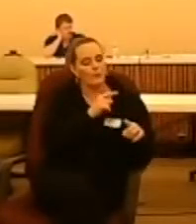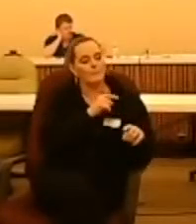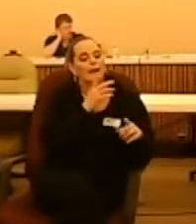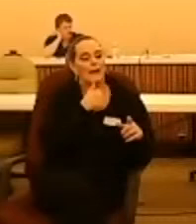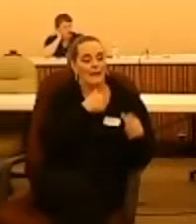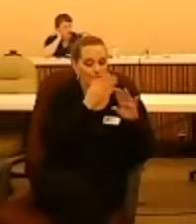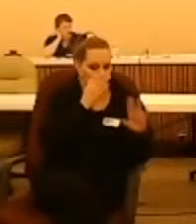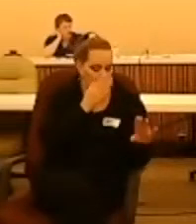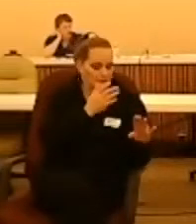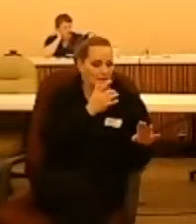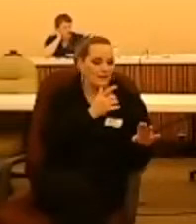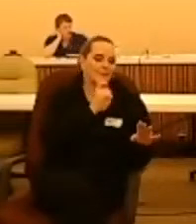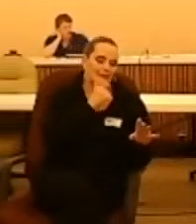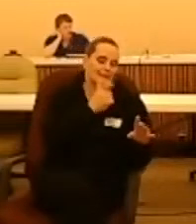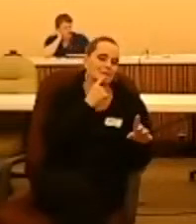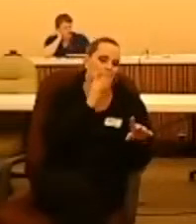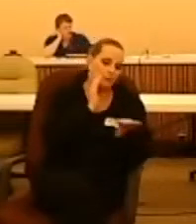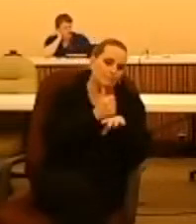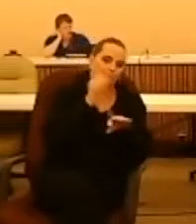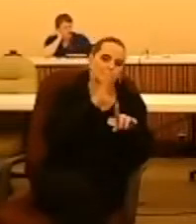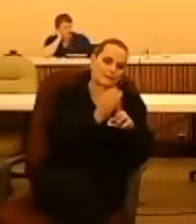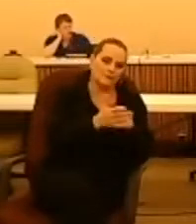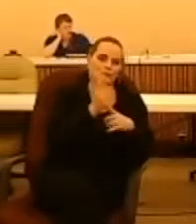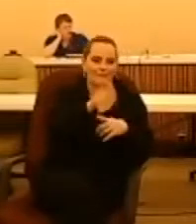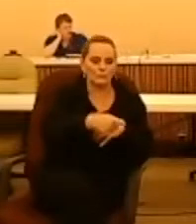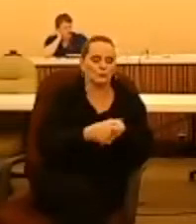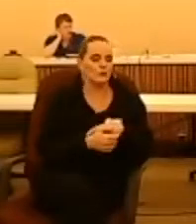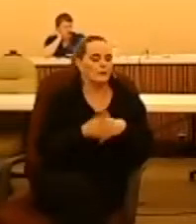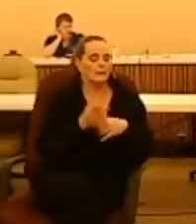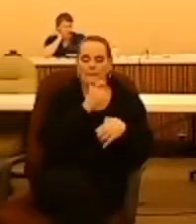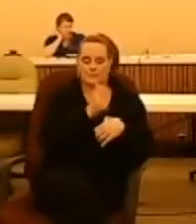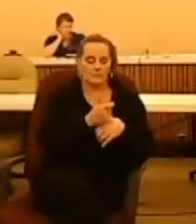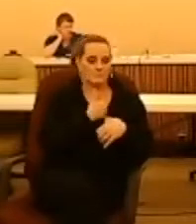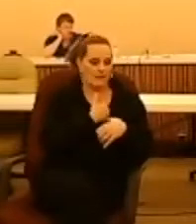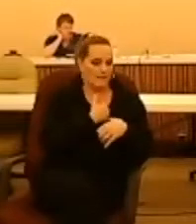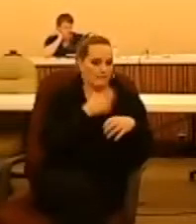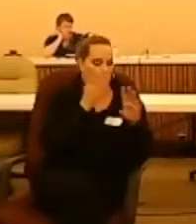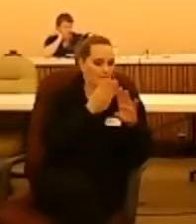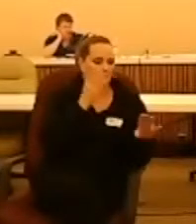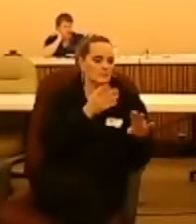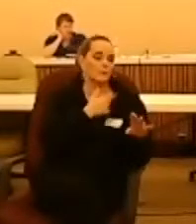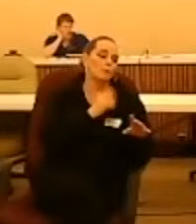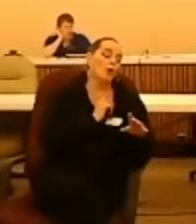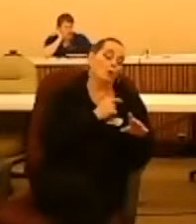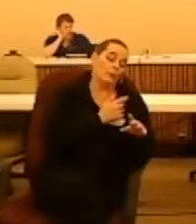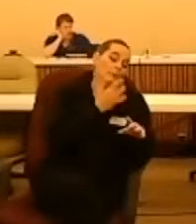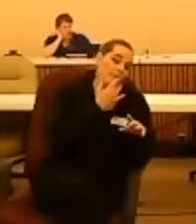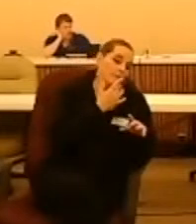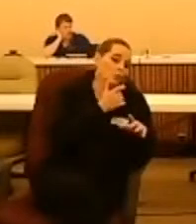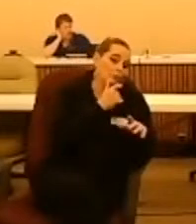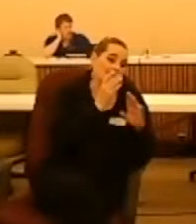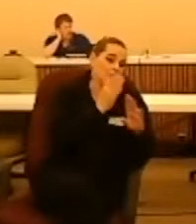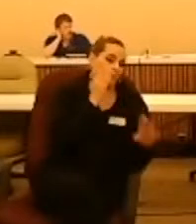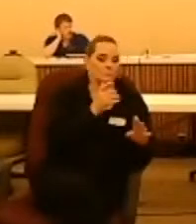shuttle, to me, it needs to be a condition. If it's based off of not being a shuttle, we would prefer they have a shuttle, but it's not